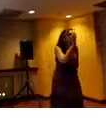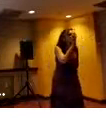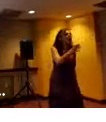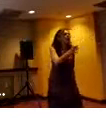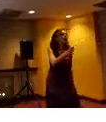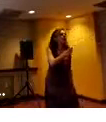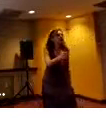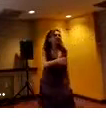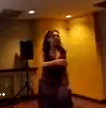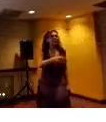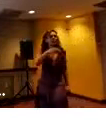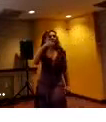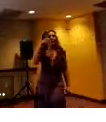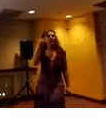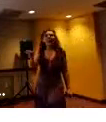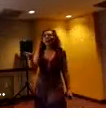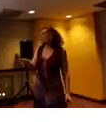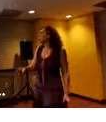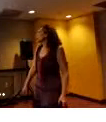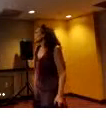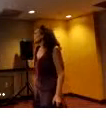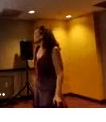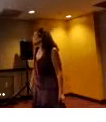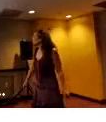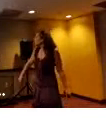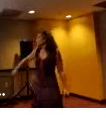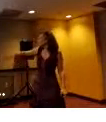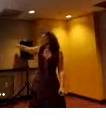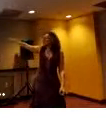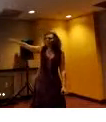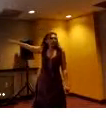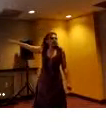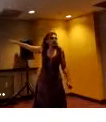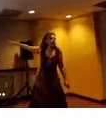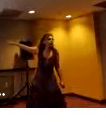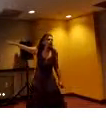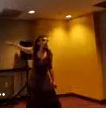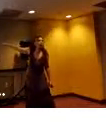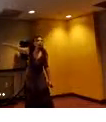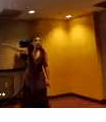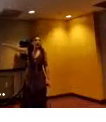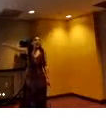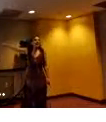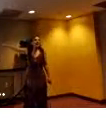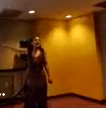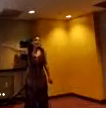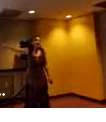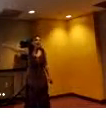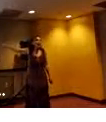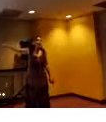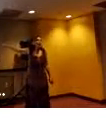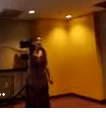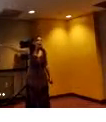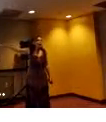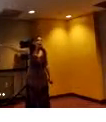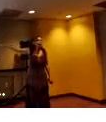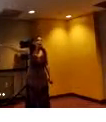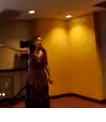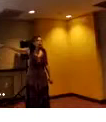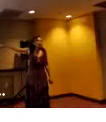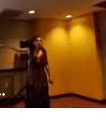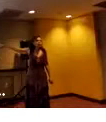we look at the synonyms and we look at the language, this is what it means. First and foremost, is it